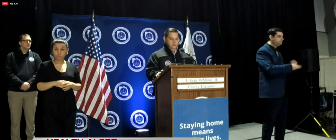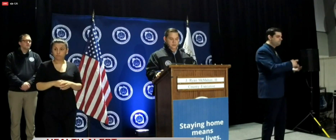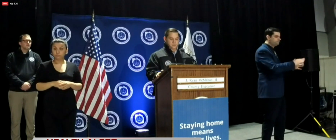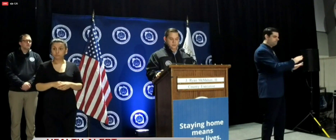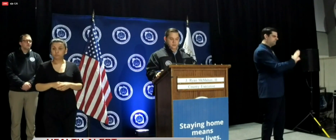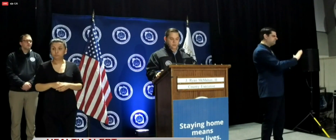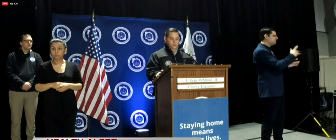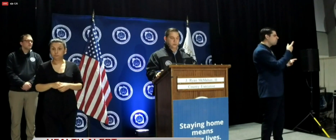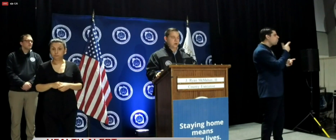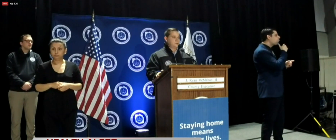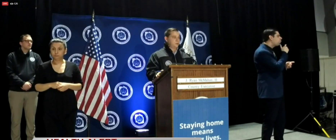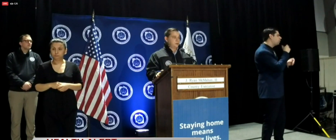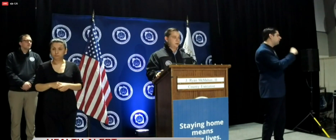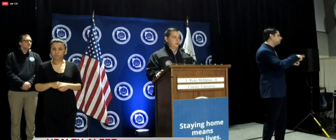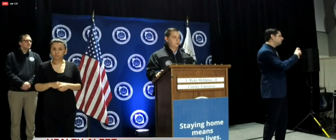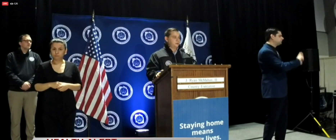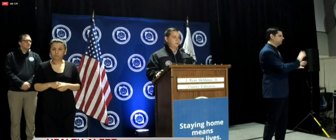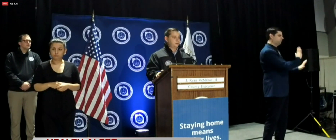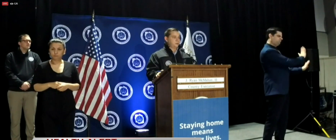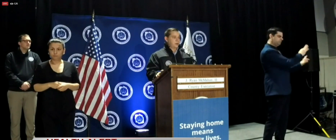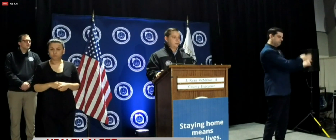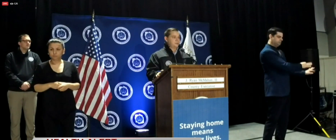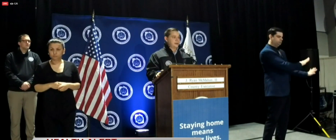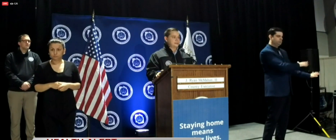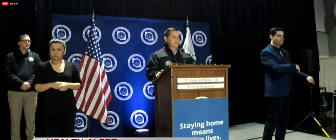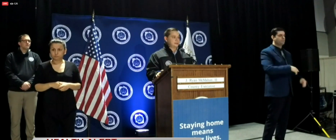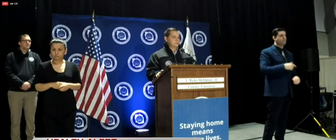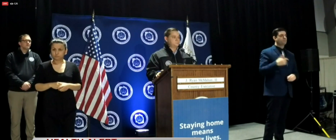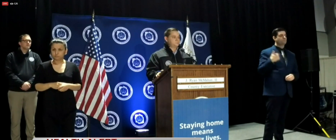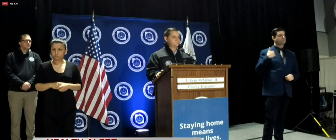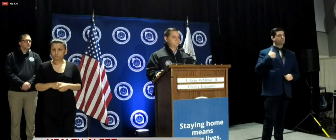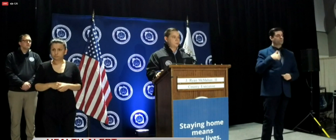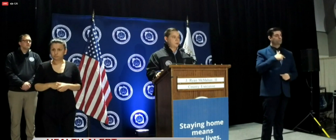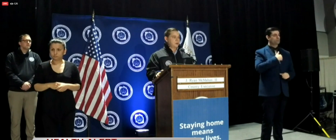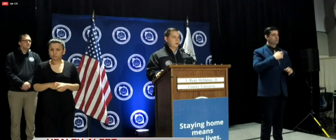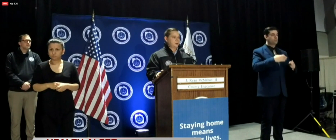Certainly, we would love the ability to do rapid testing